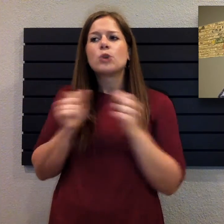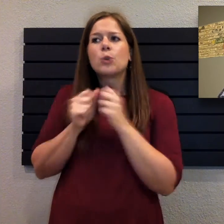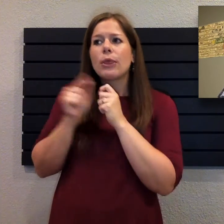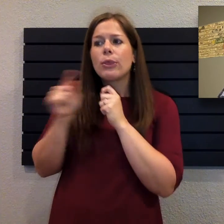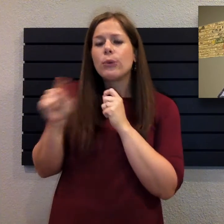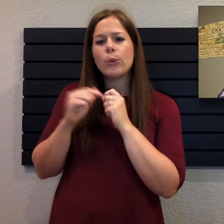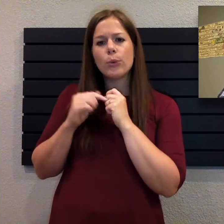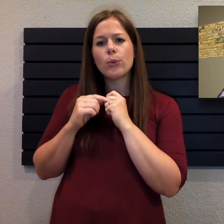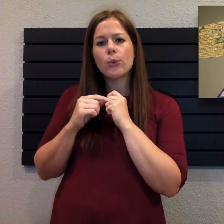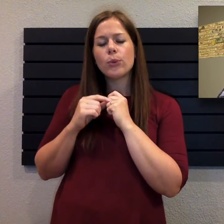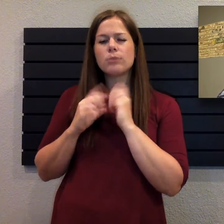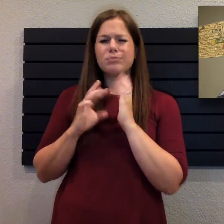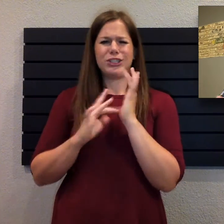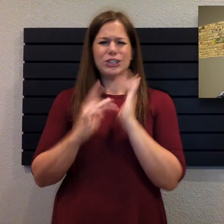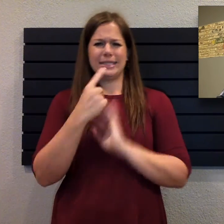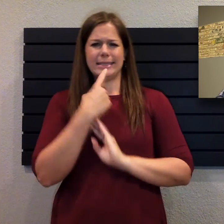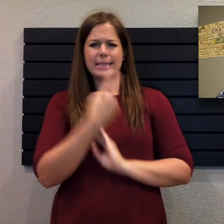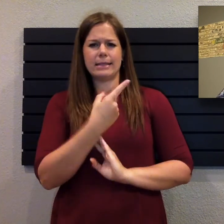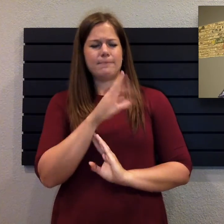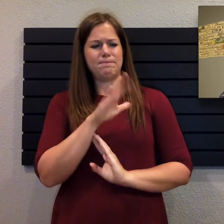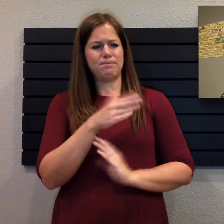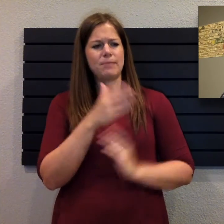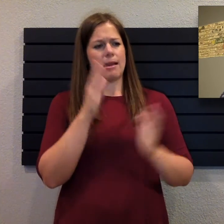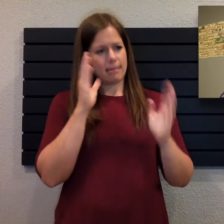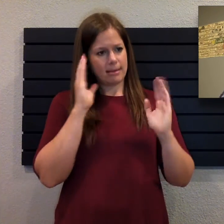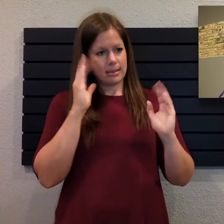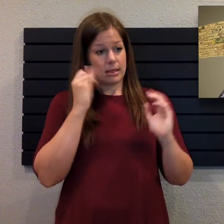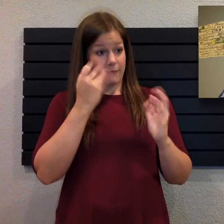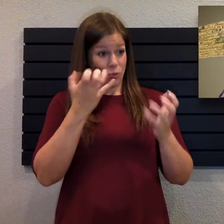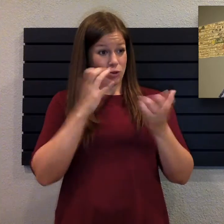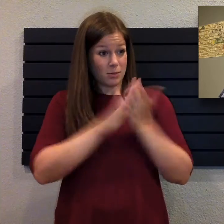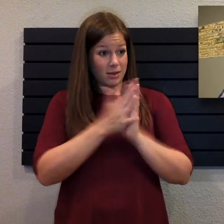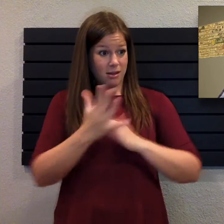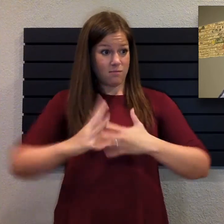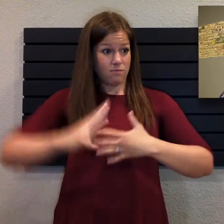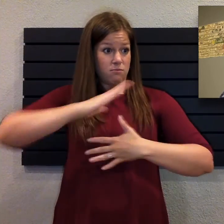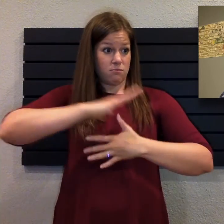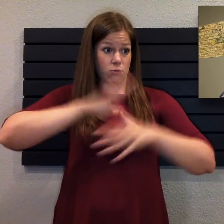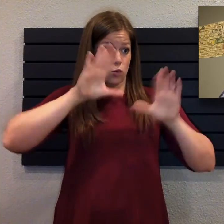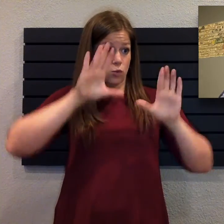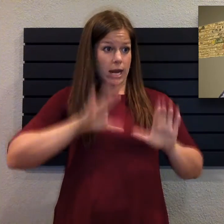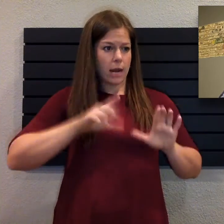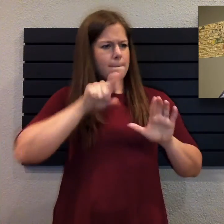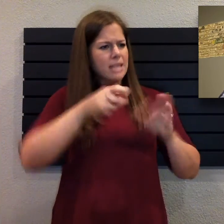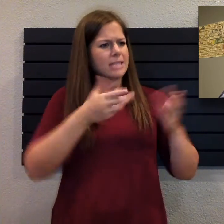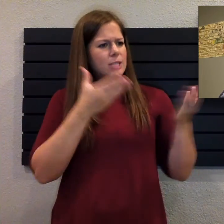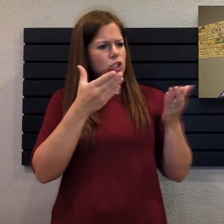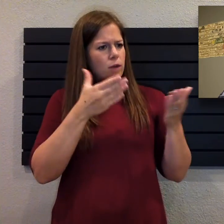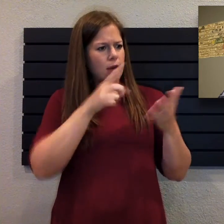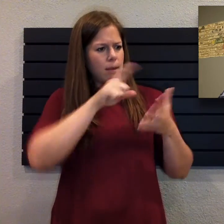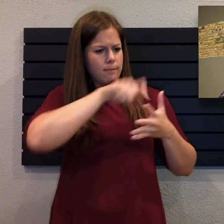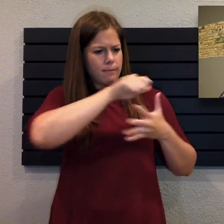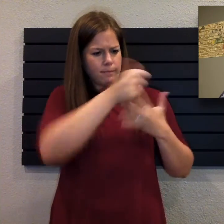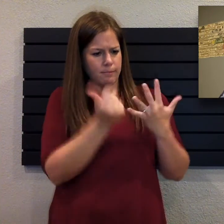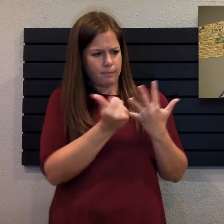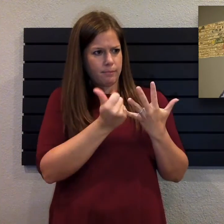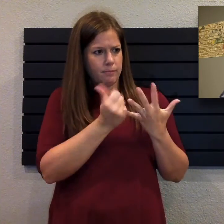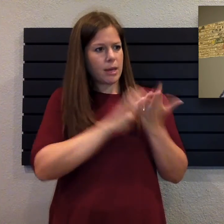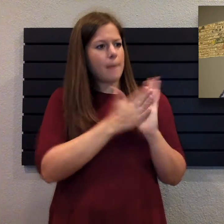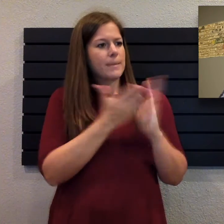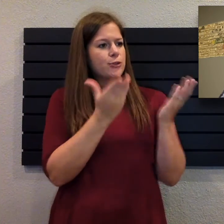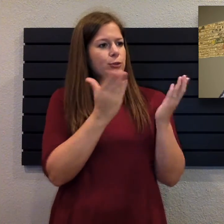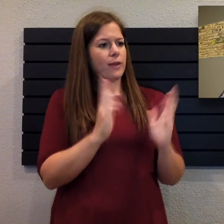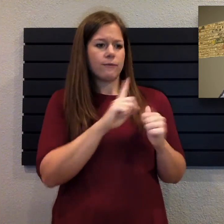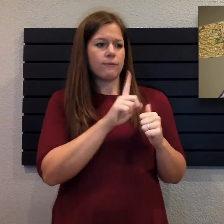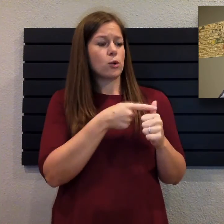things. And Jesus is telling them, listen, if you want to be great, you need to be a servant first. Look to me. If you want to be great,